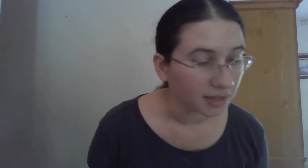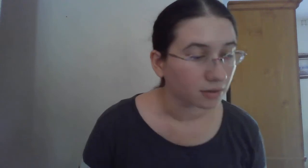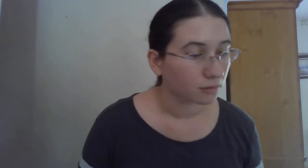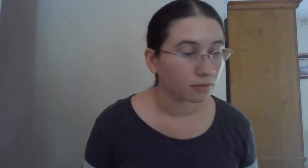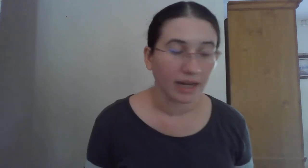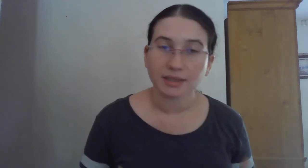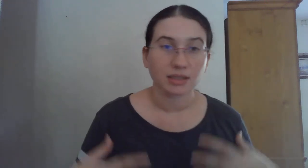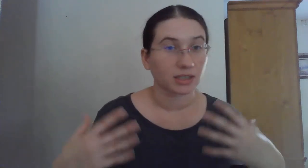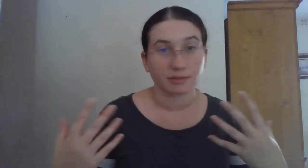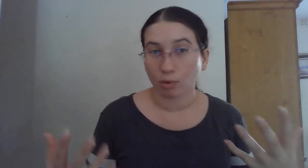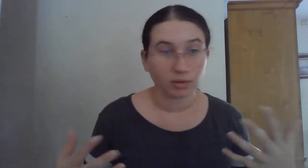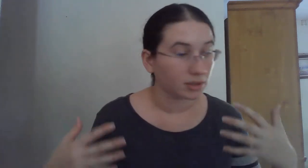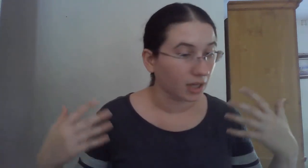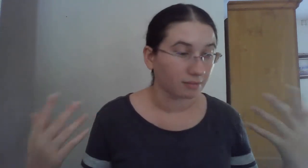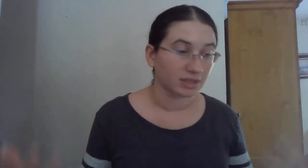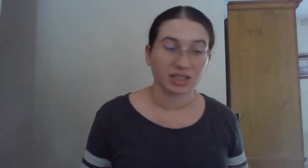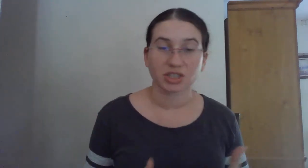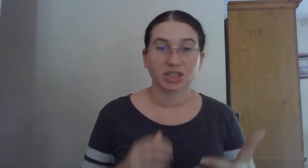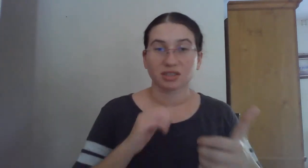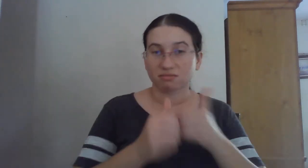compete, race, sports, competition,